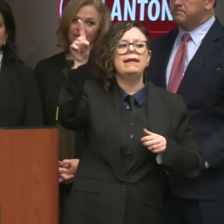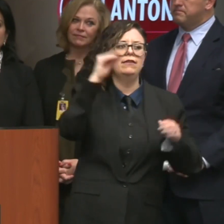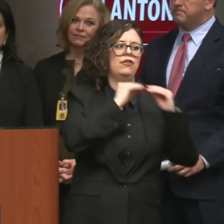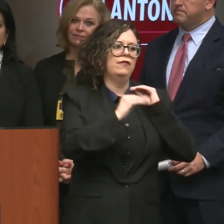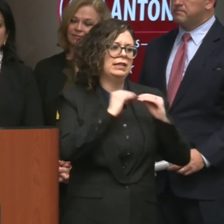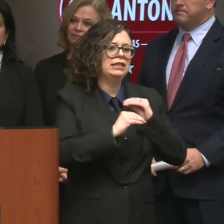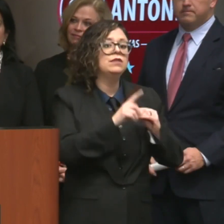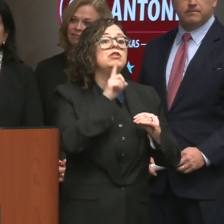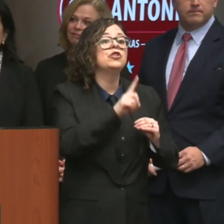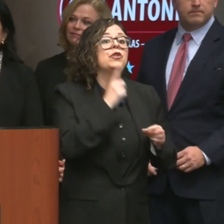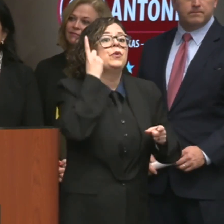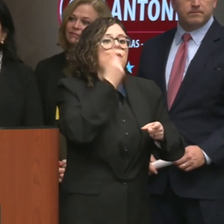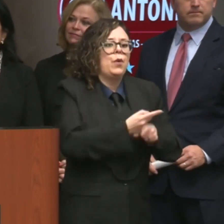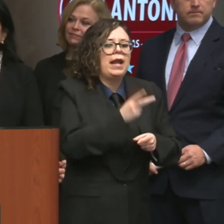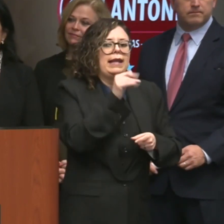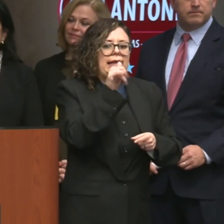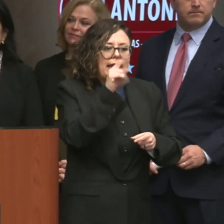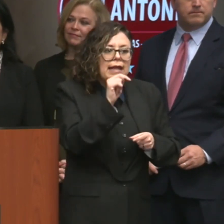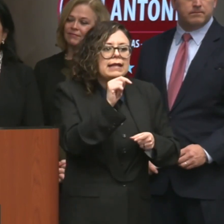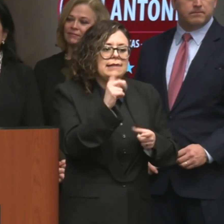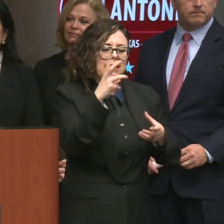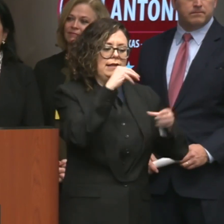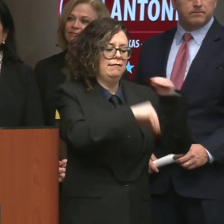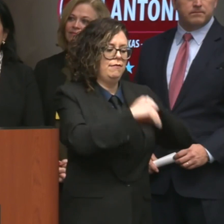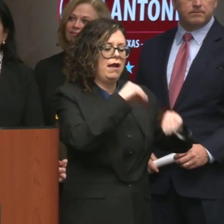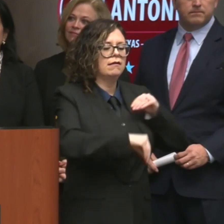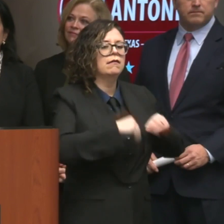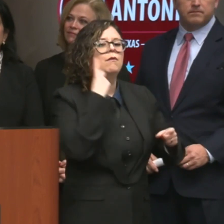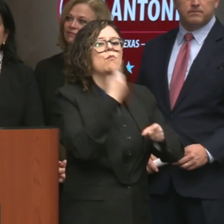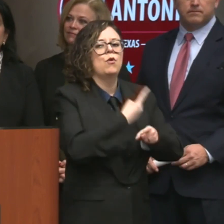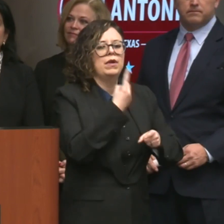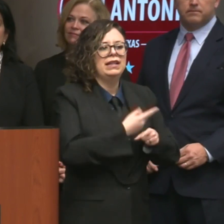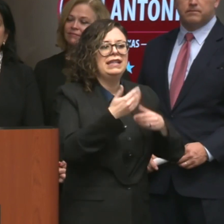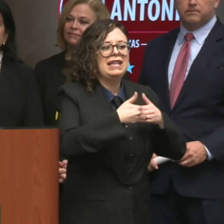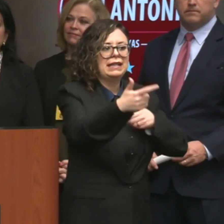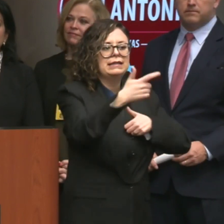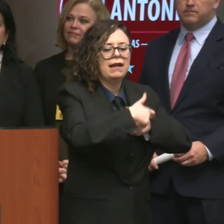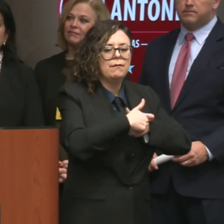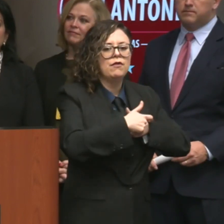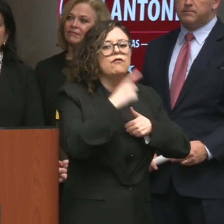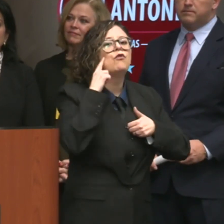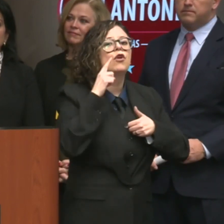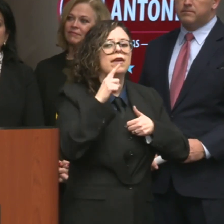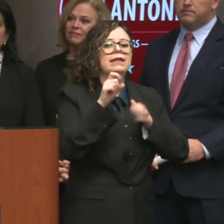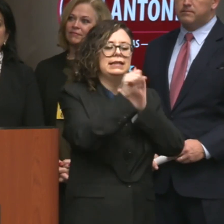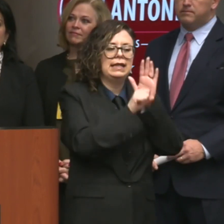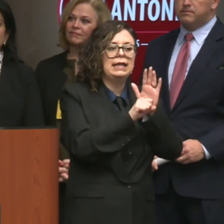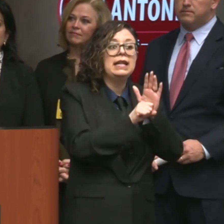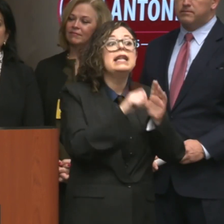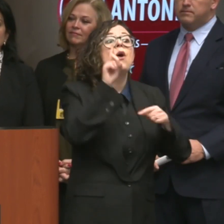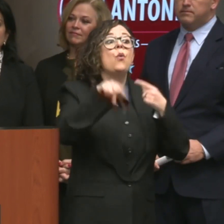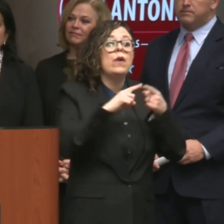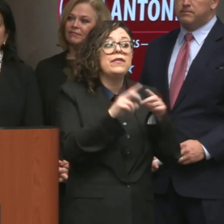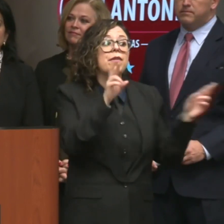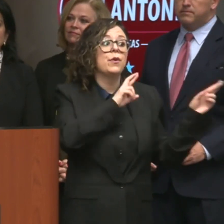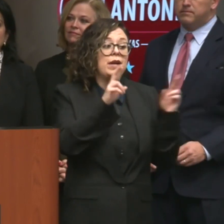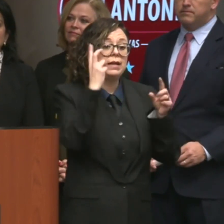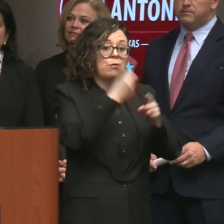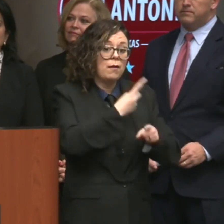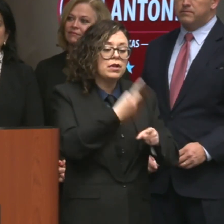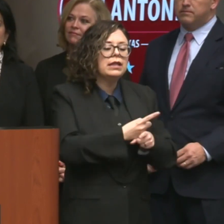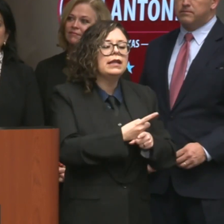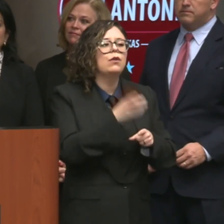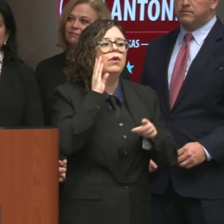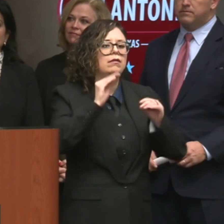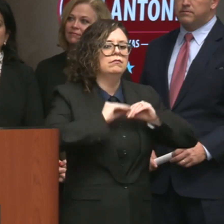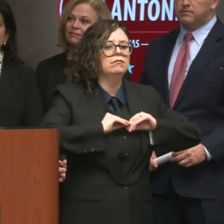that the right kit ingredients are going to get out to states. And it's only when those kits are working properly will they begin to use them on patients.